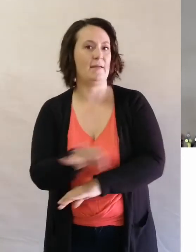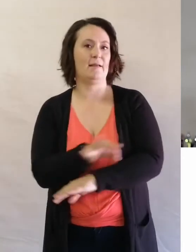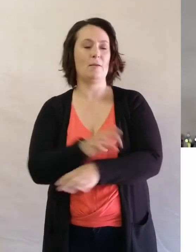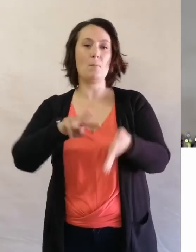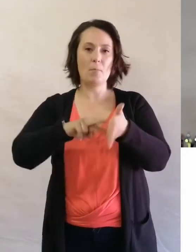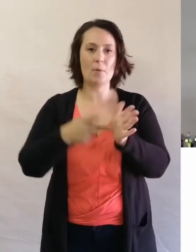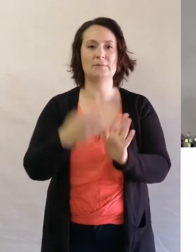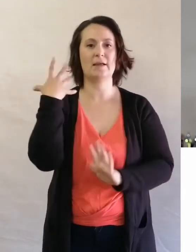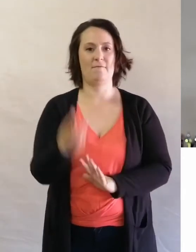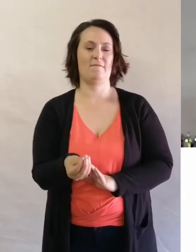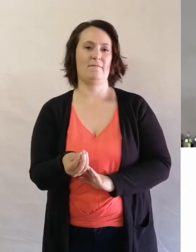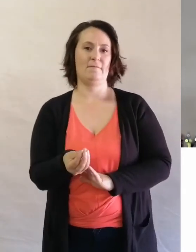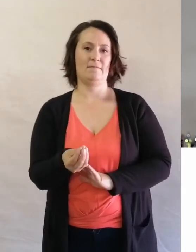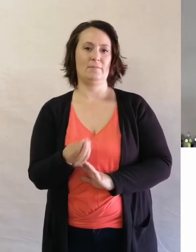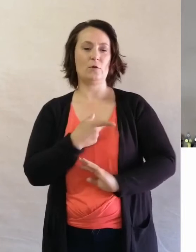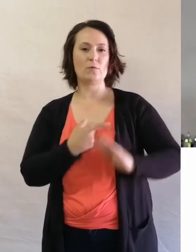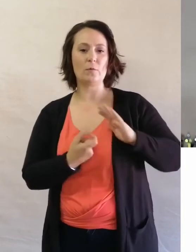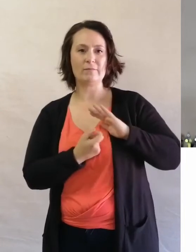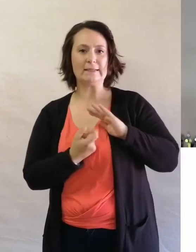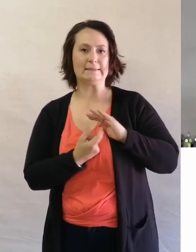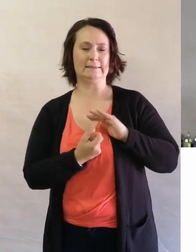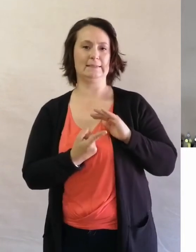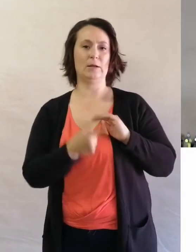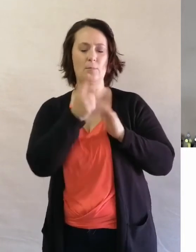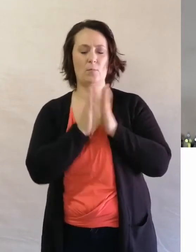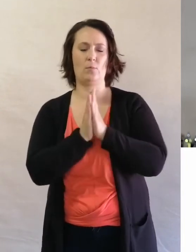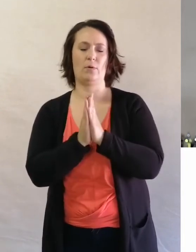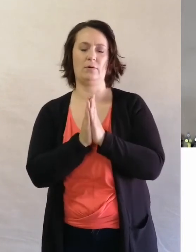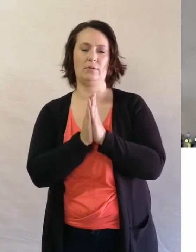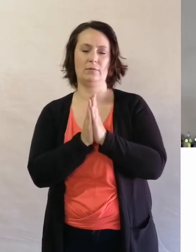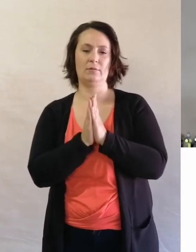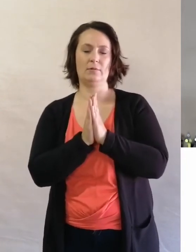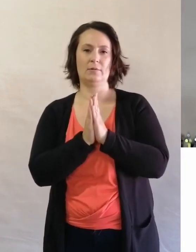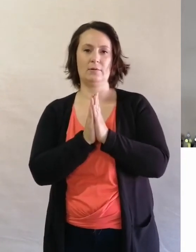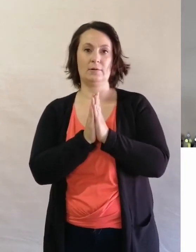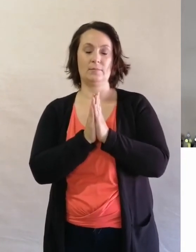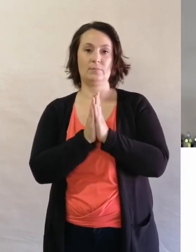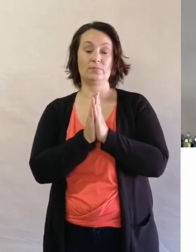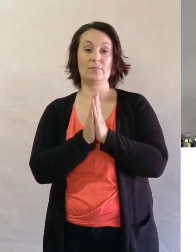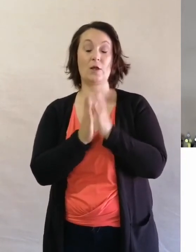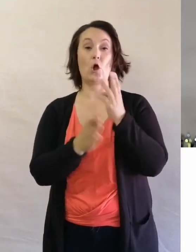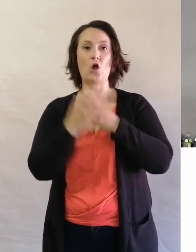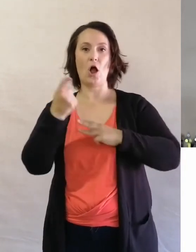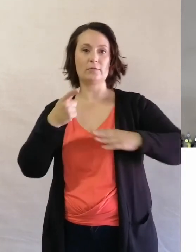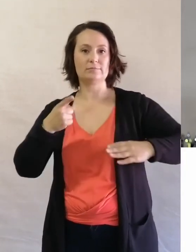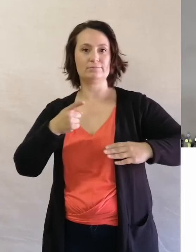you. If that flicker of hope is in your heart right now, let me pray for you. I'm going to pray that God fans into